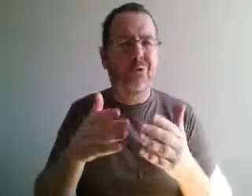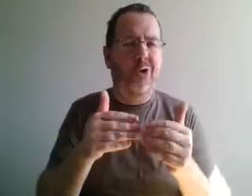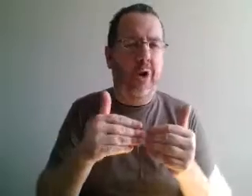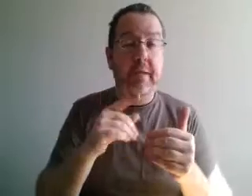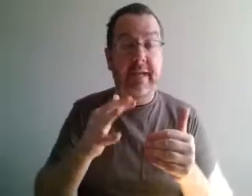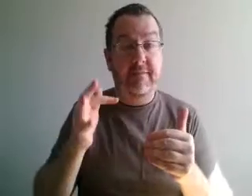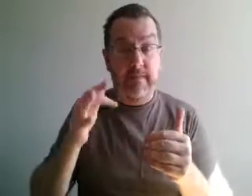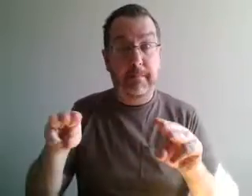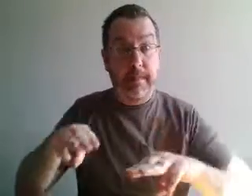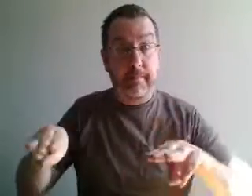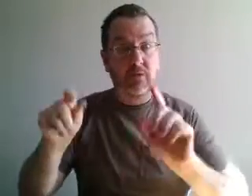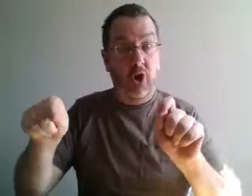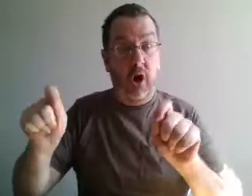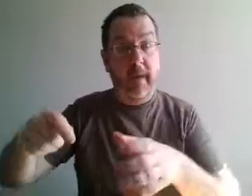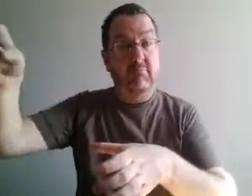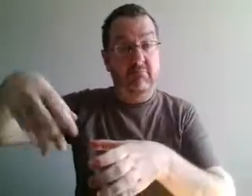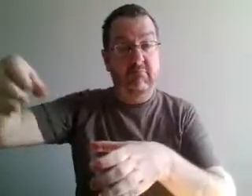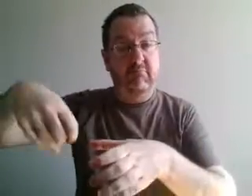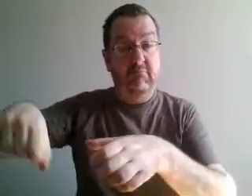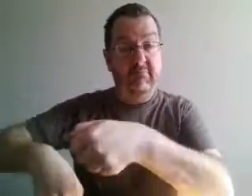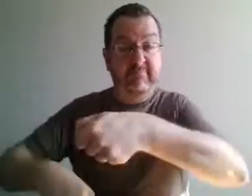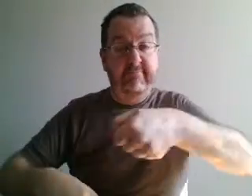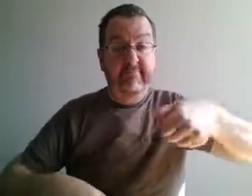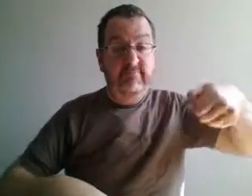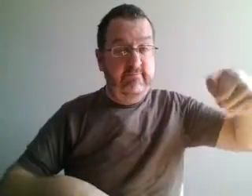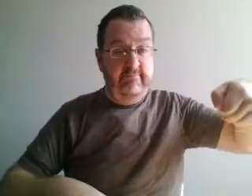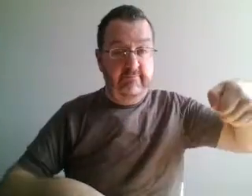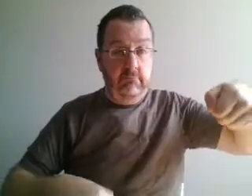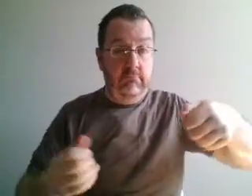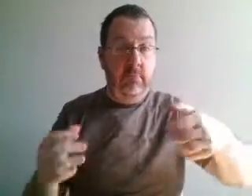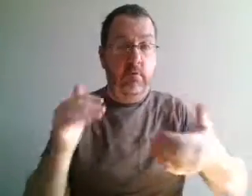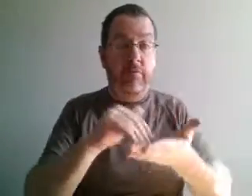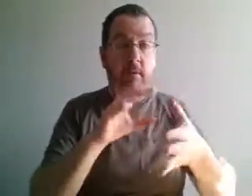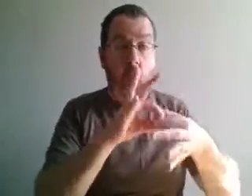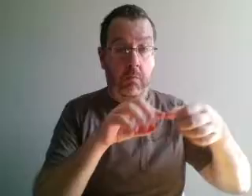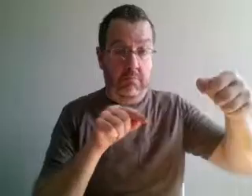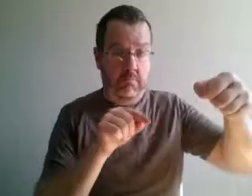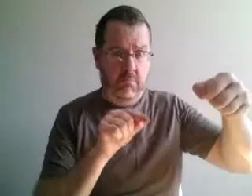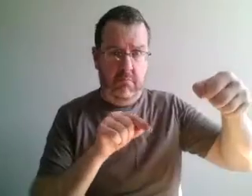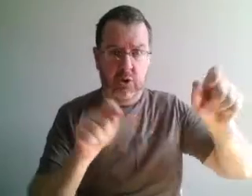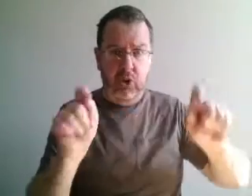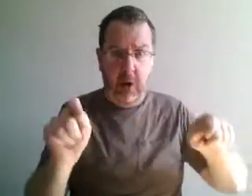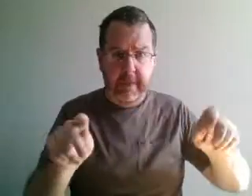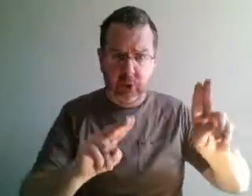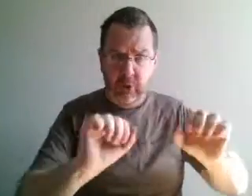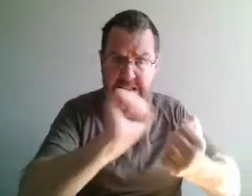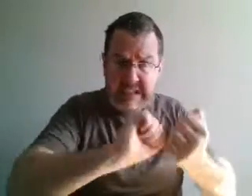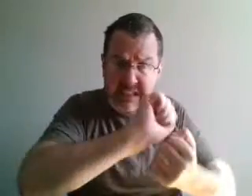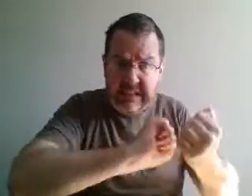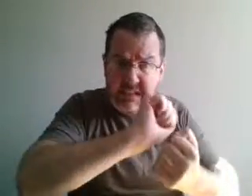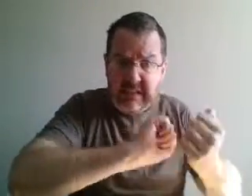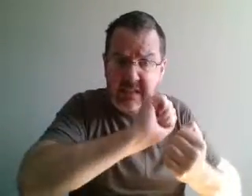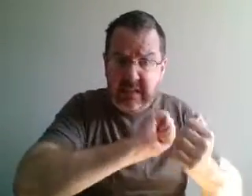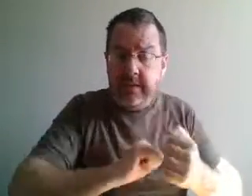should they be cleaned? Can the virus last on those groceries? This is a very good question. It's one that I've been debating myself